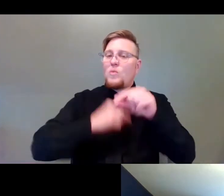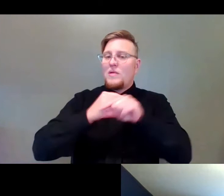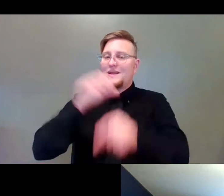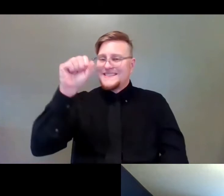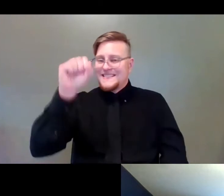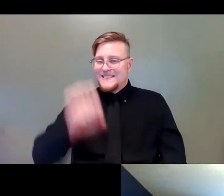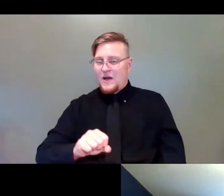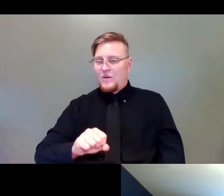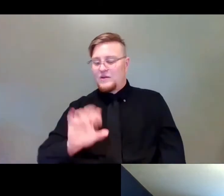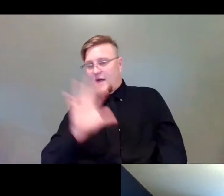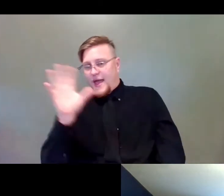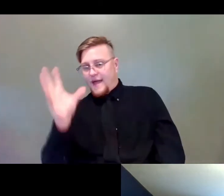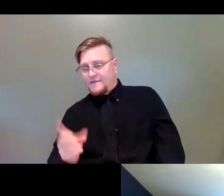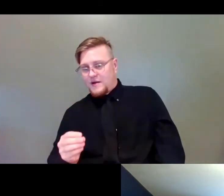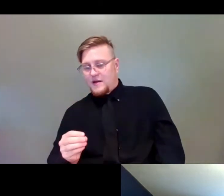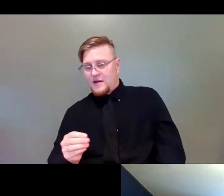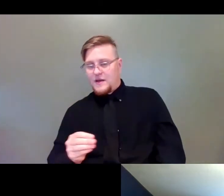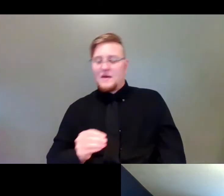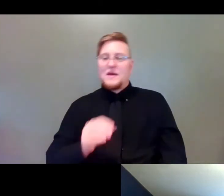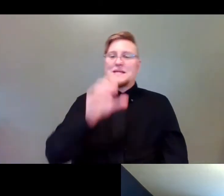from the US, since we have so few